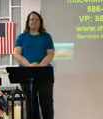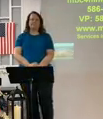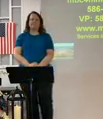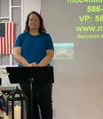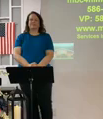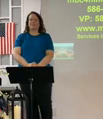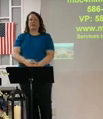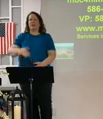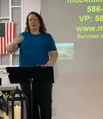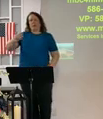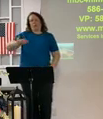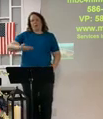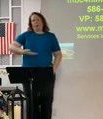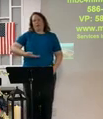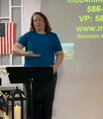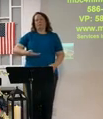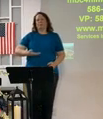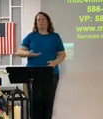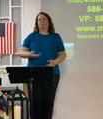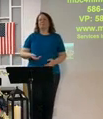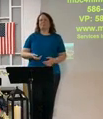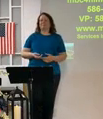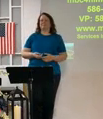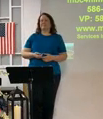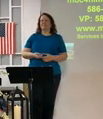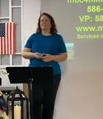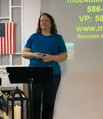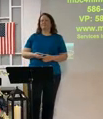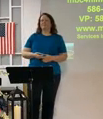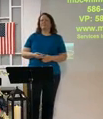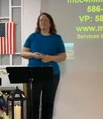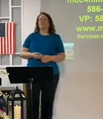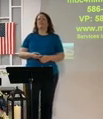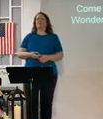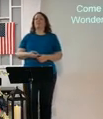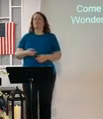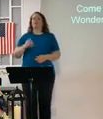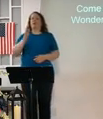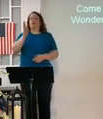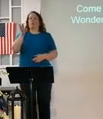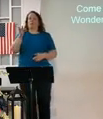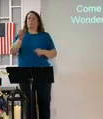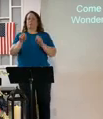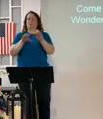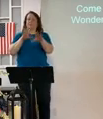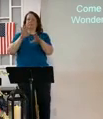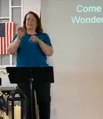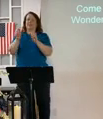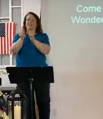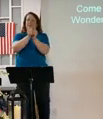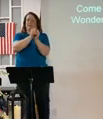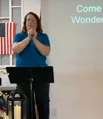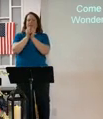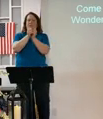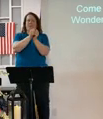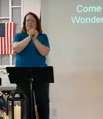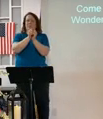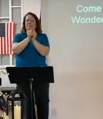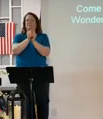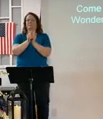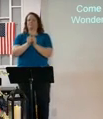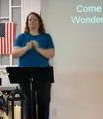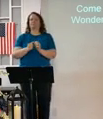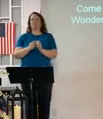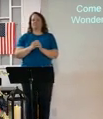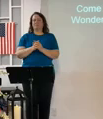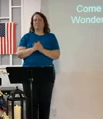Hey, let me welcome you guys all out this morning, and we're going to sing together, Come Behold the Wondrous Mysteries.